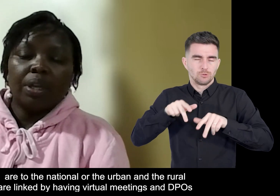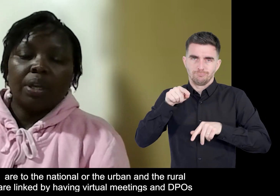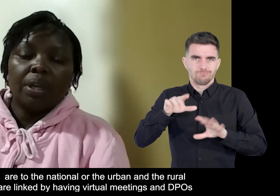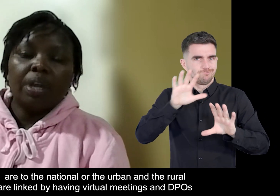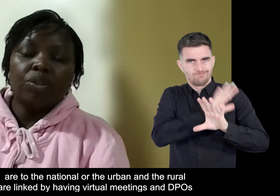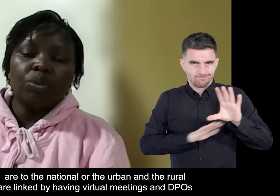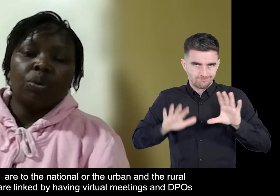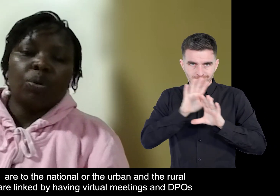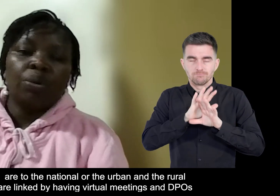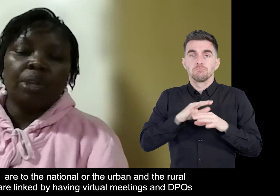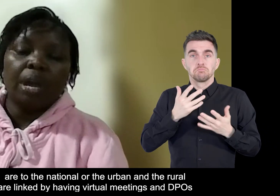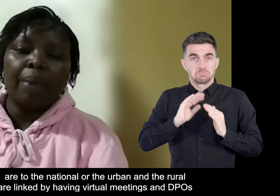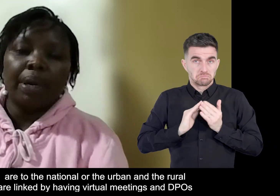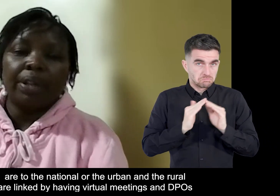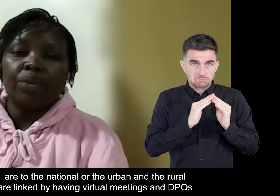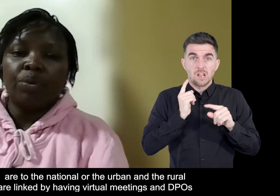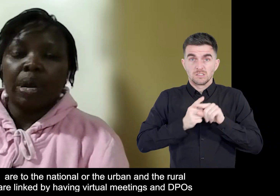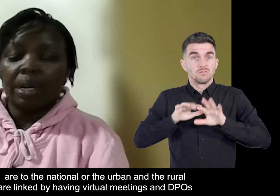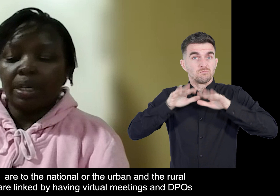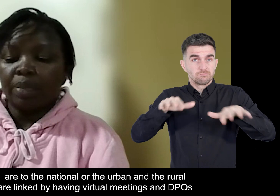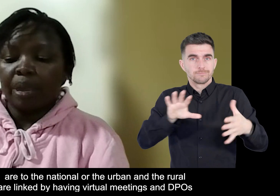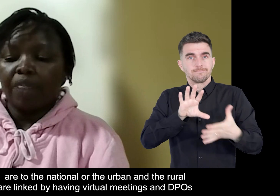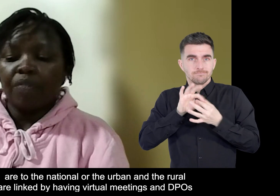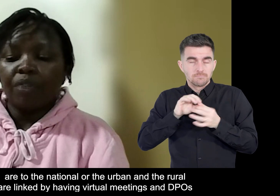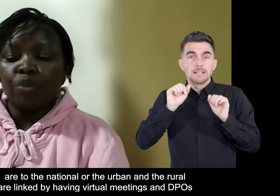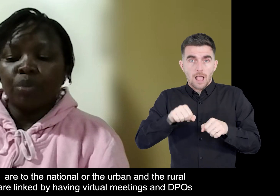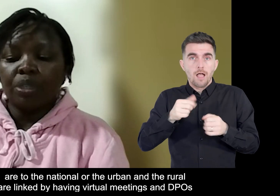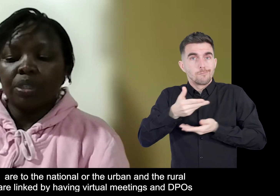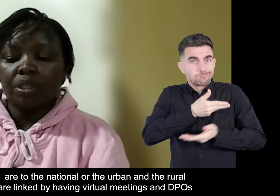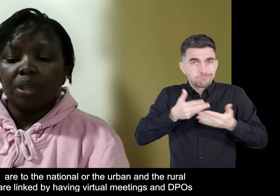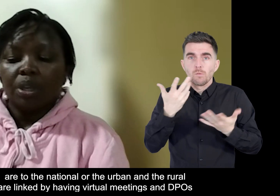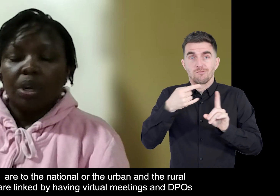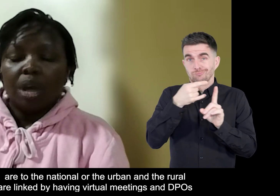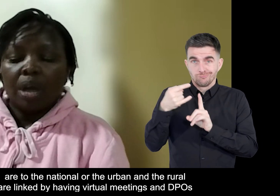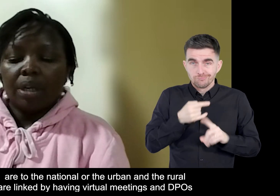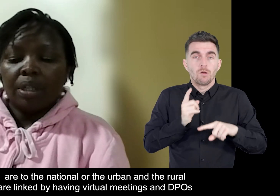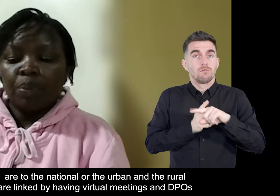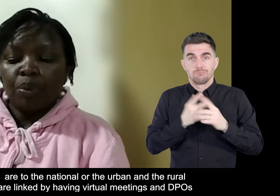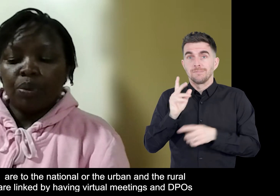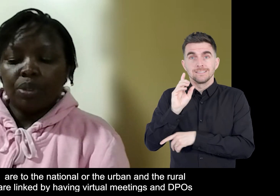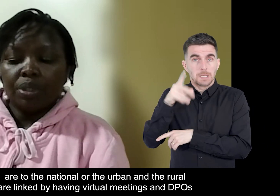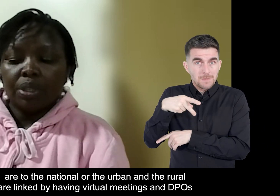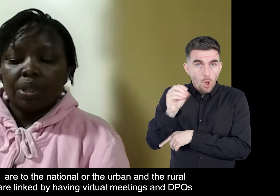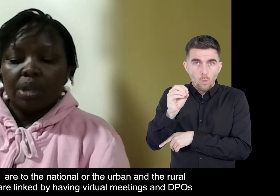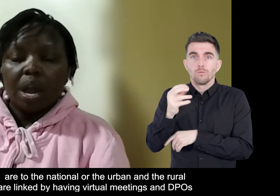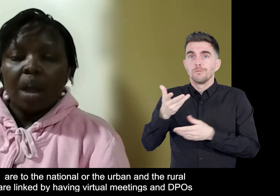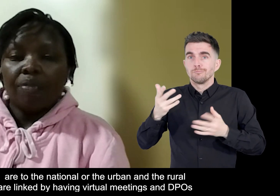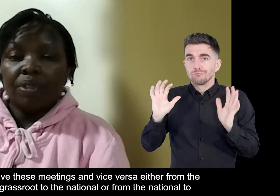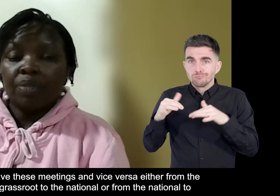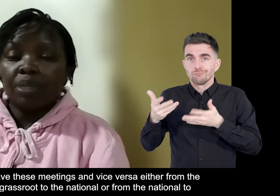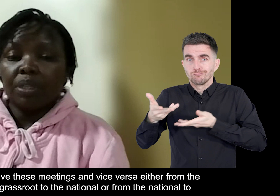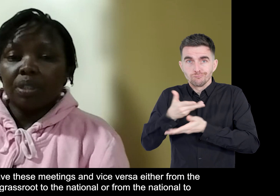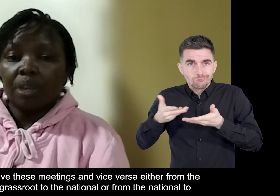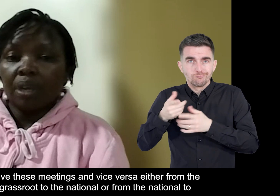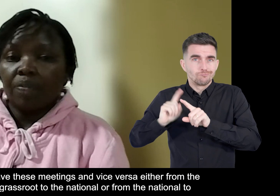to the national or the urban and the rural are linked by having virtual meetings, and DPOs